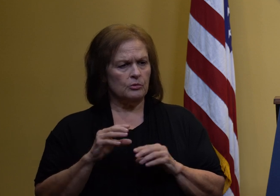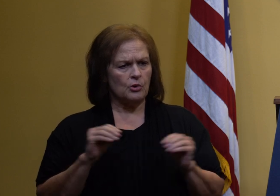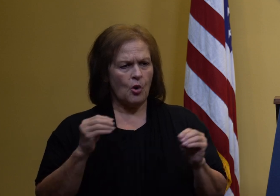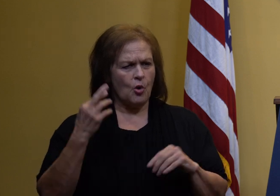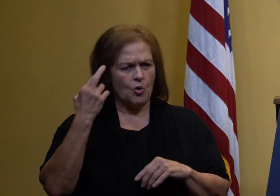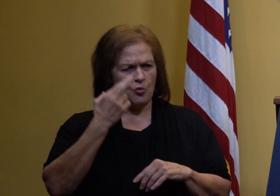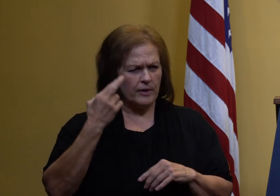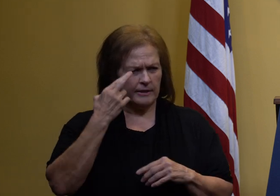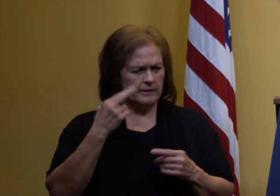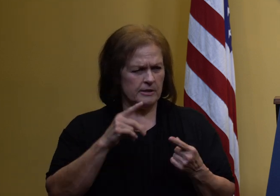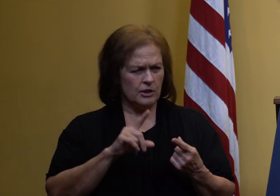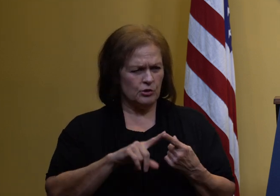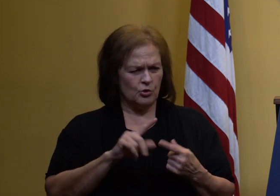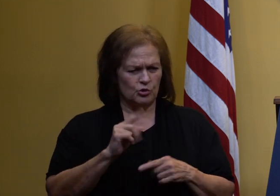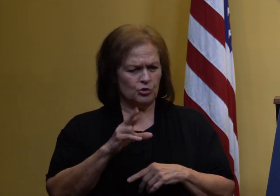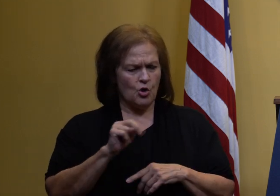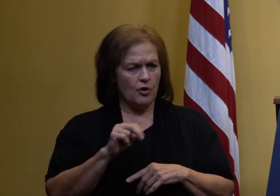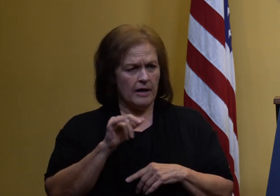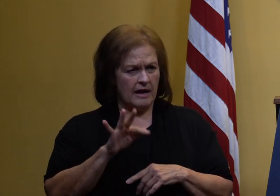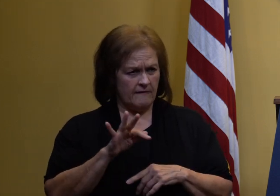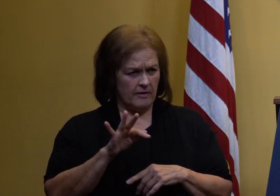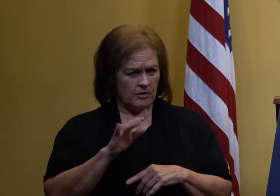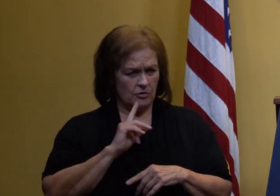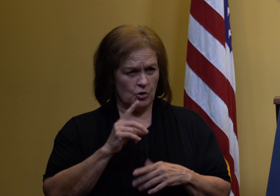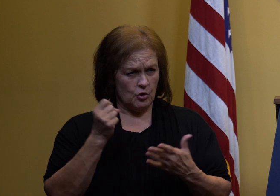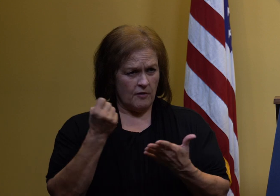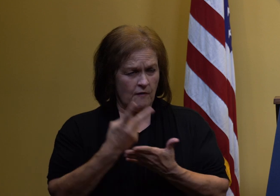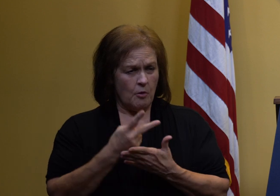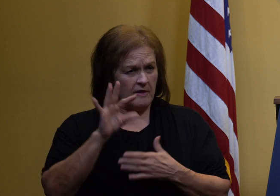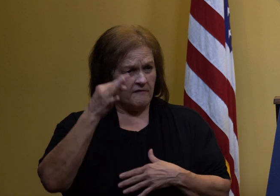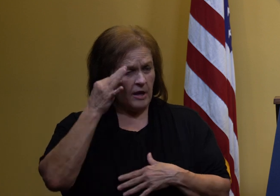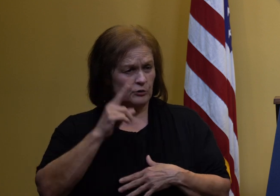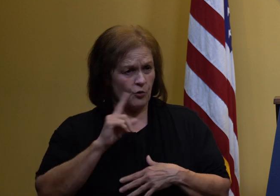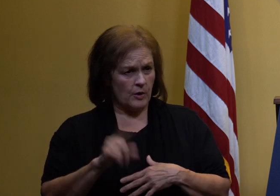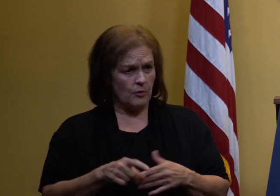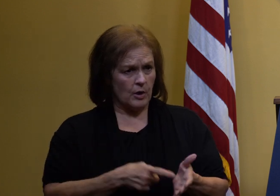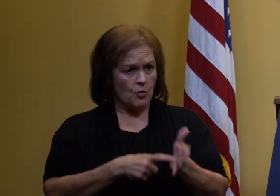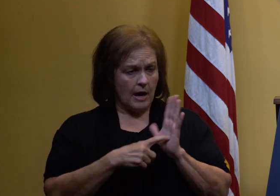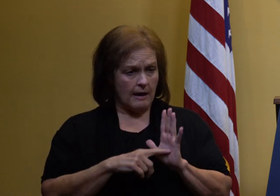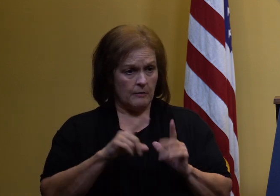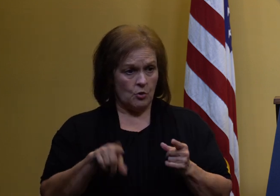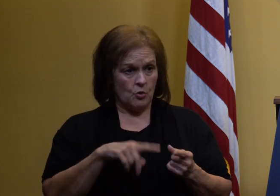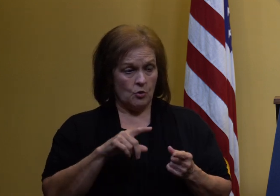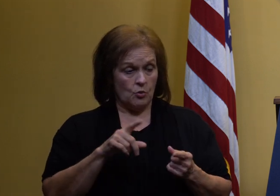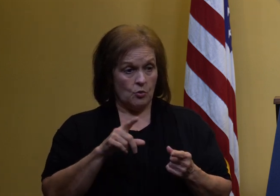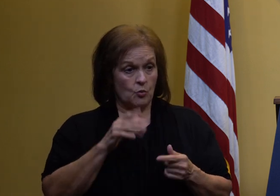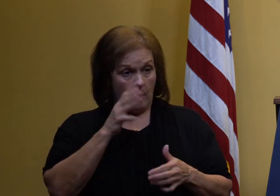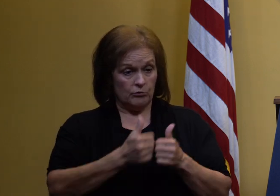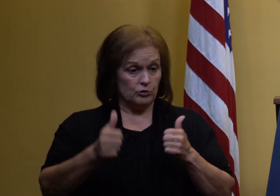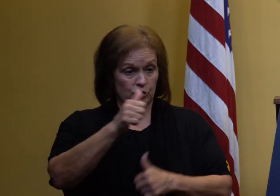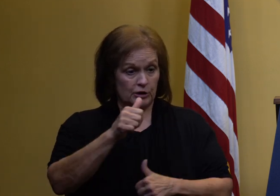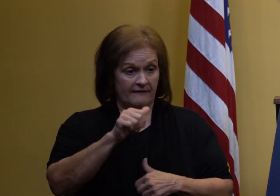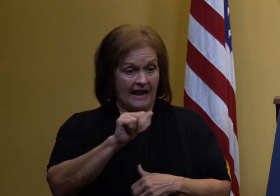to turn. Now that said, if confirmed and aside from the consent decree requirements, will Chief Ann